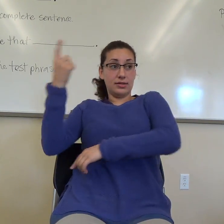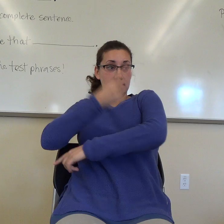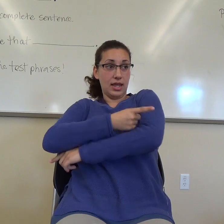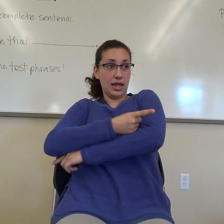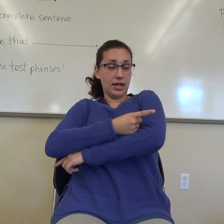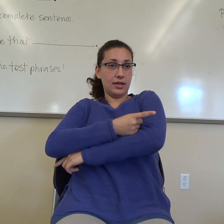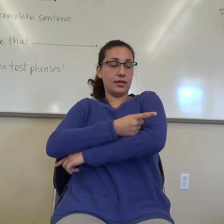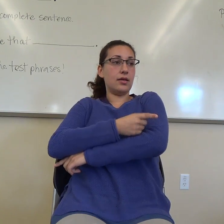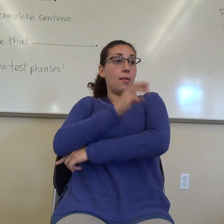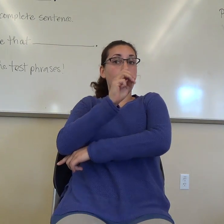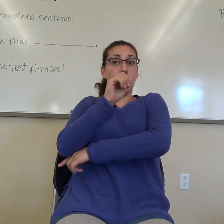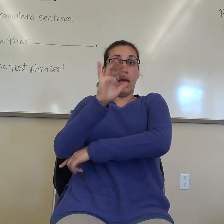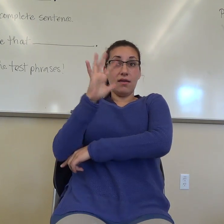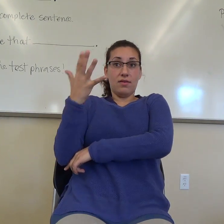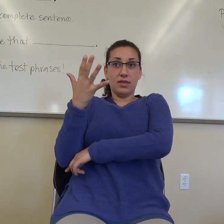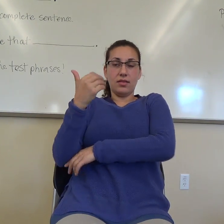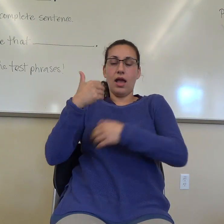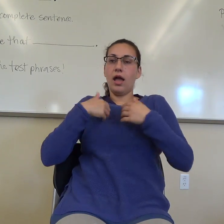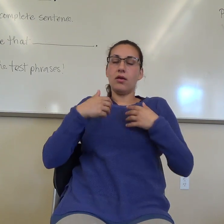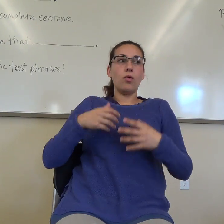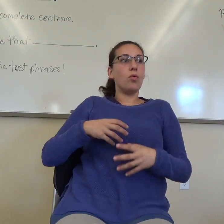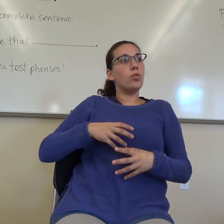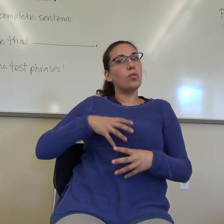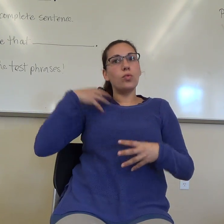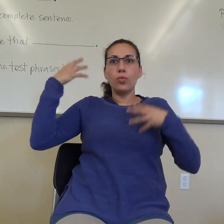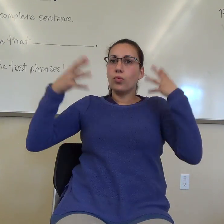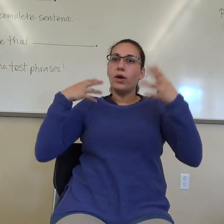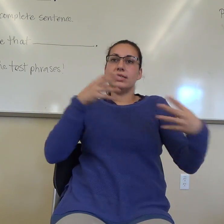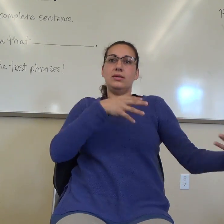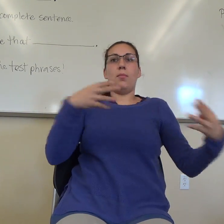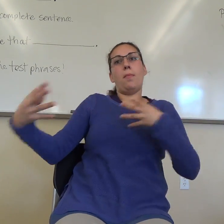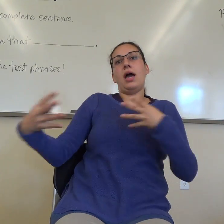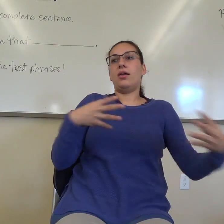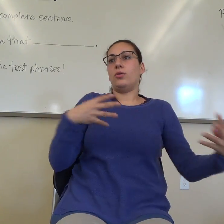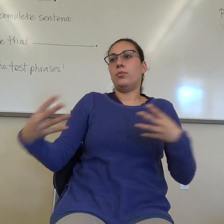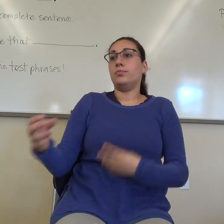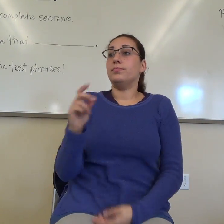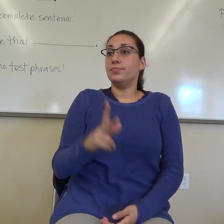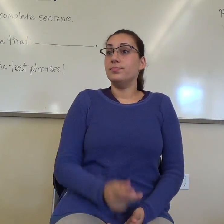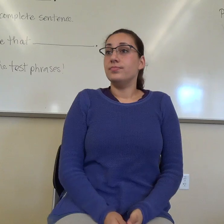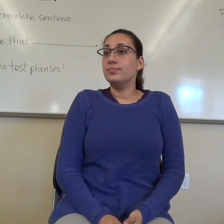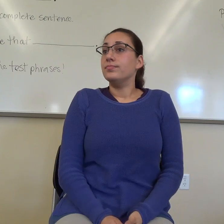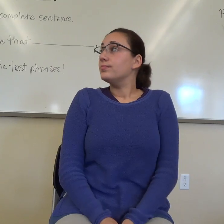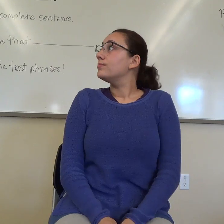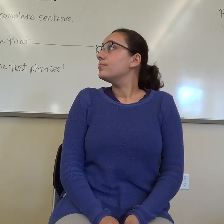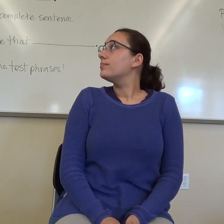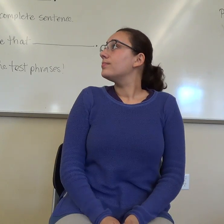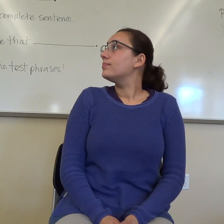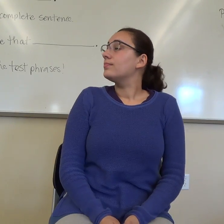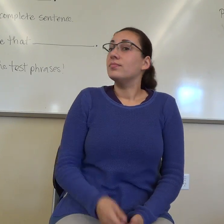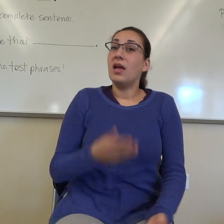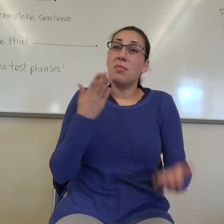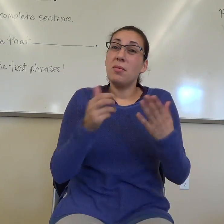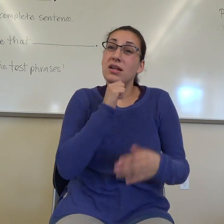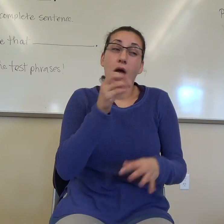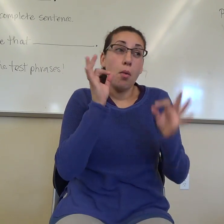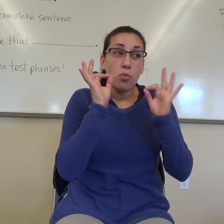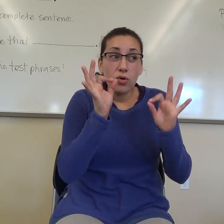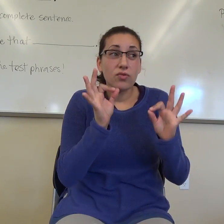battle. Okay? Yeah, so this was good. Maybe not perfect. I mean, like I say, they could have cut